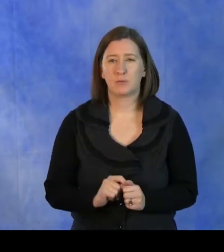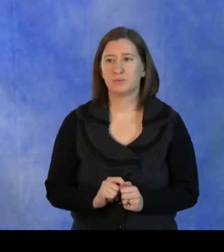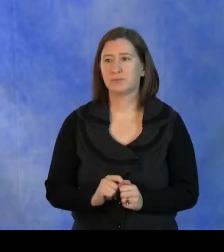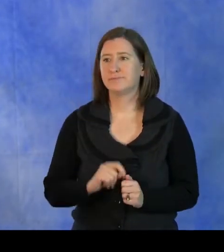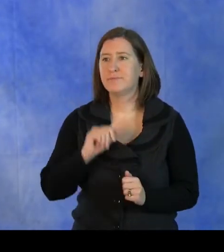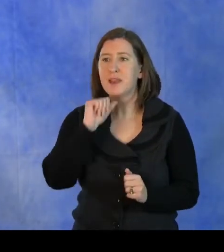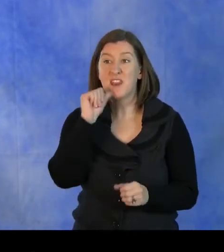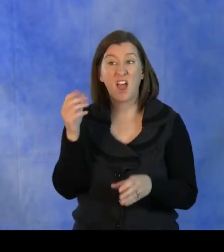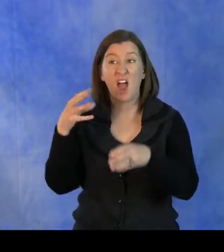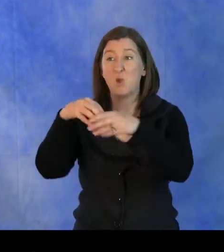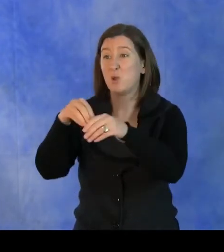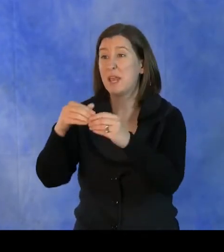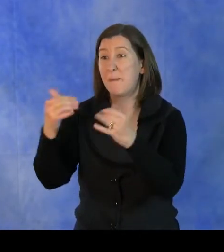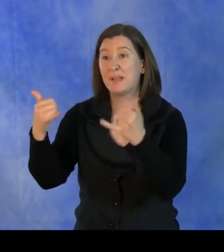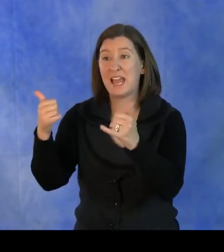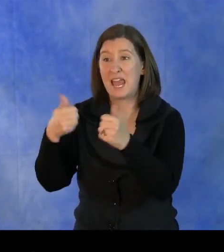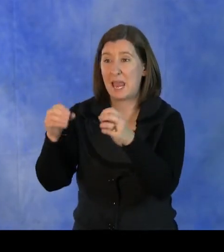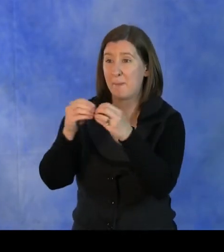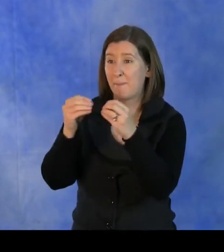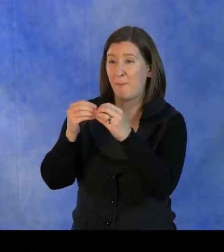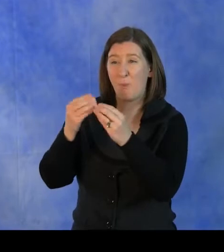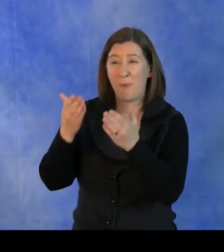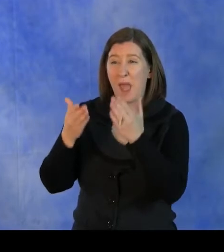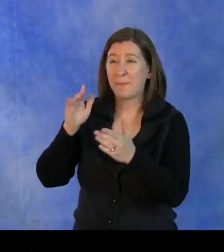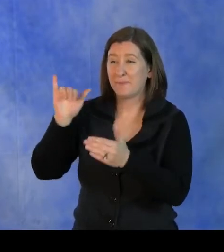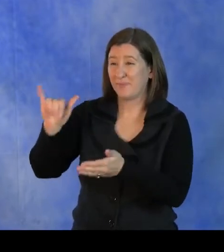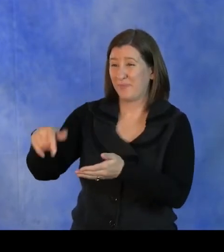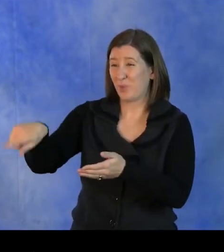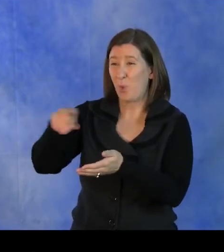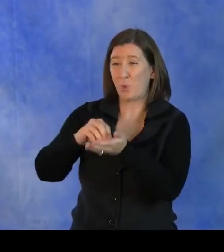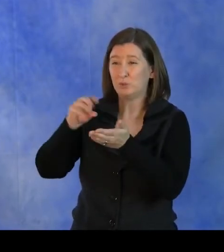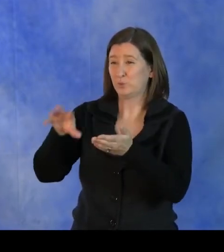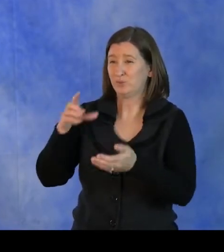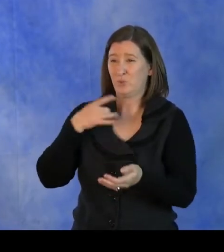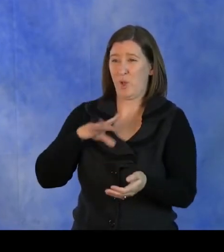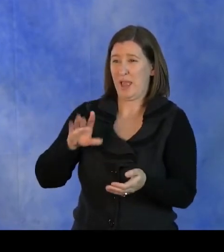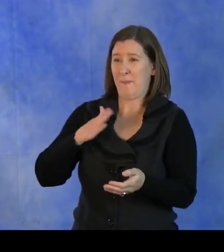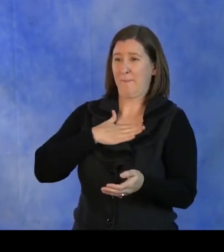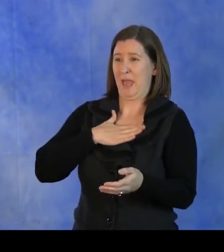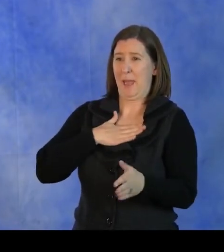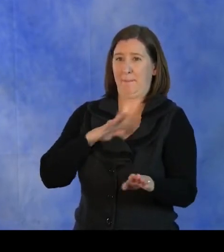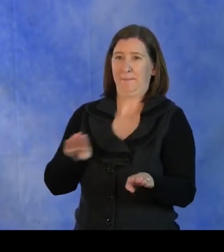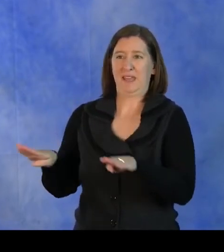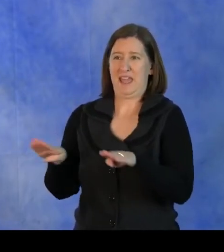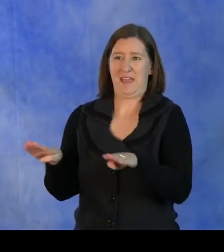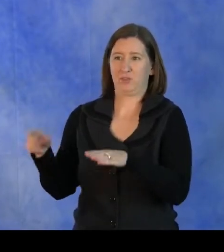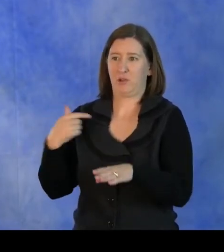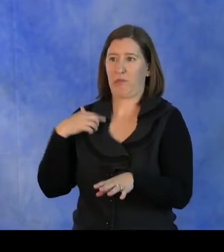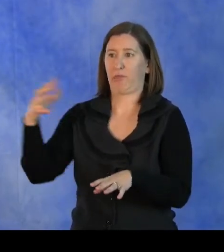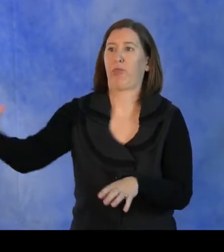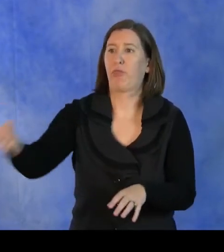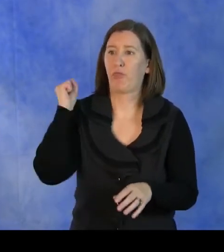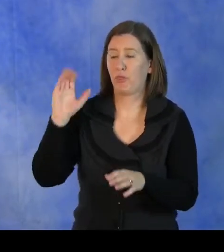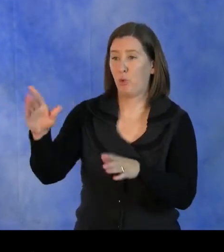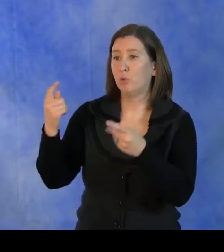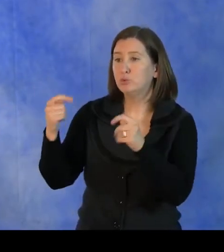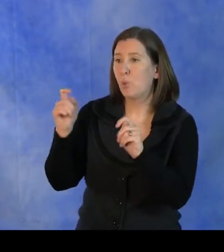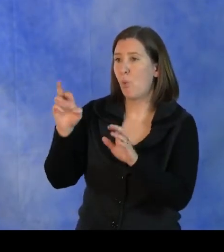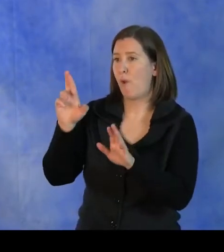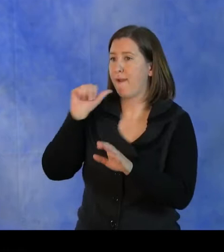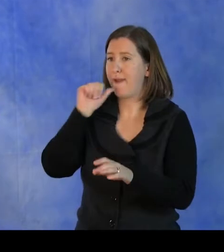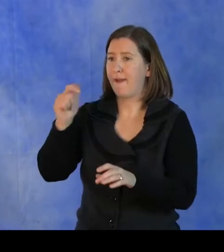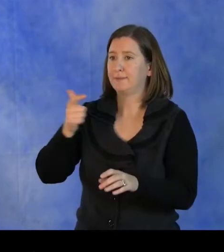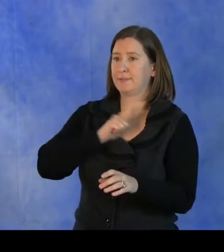acting out, not included in groups of students because the students don't like